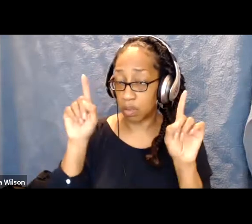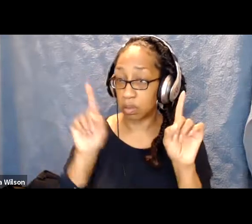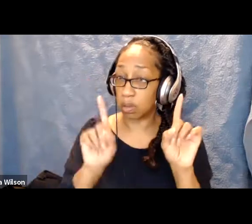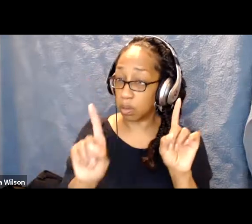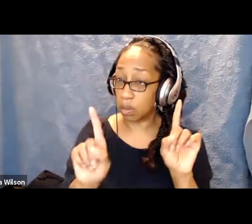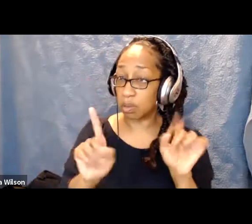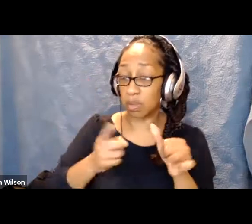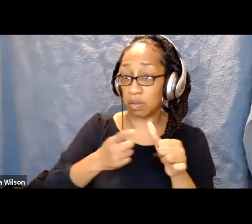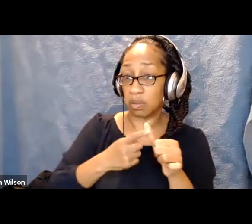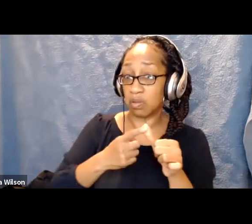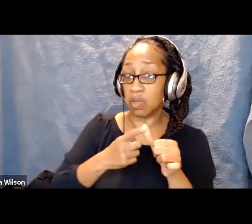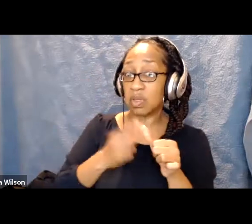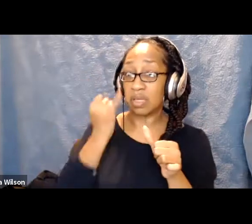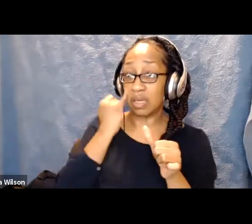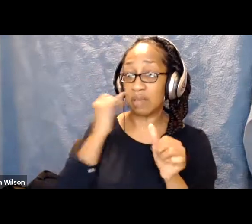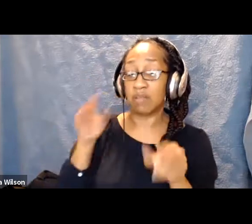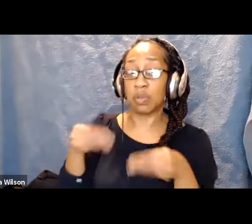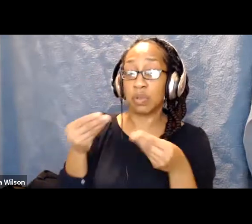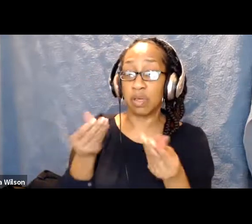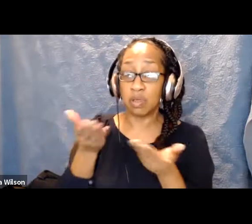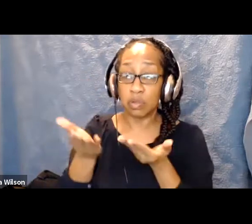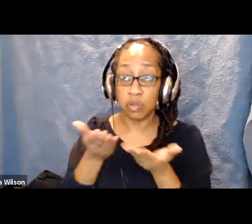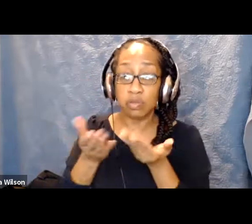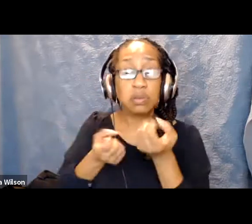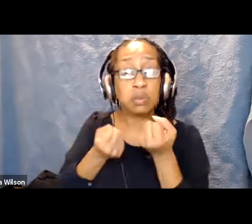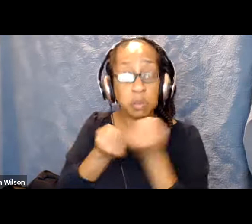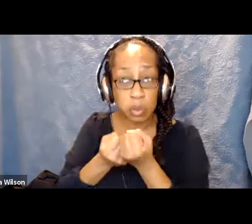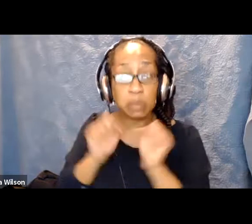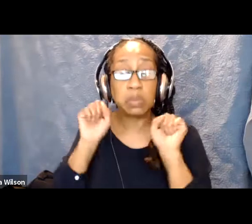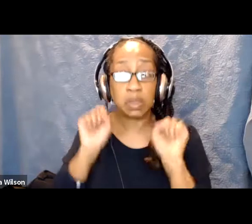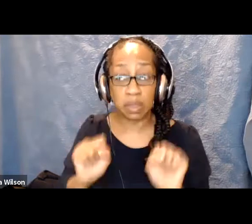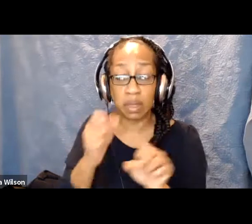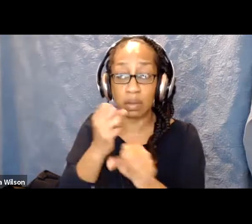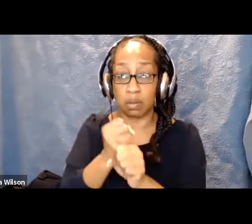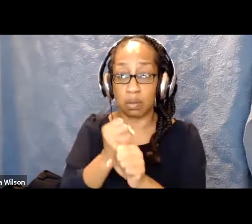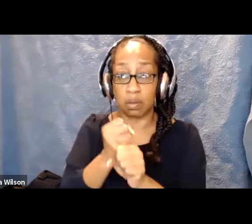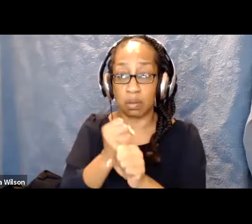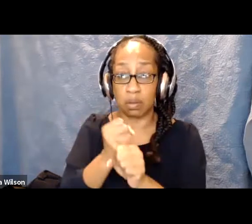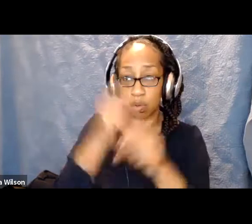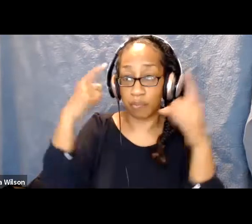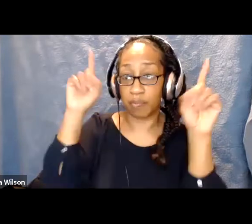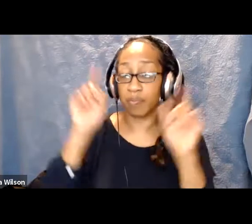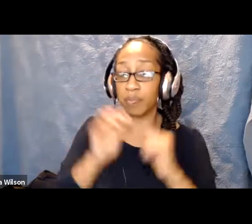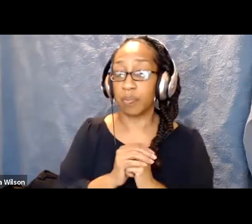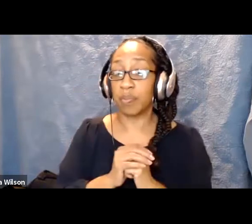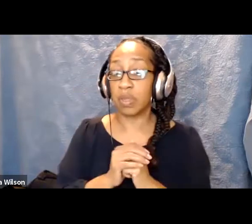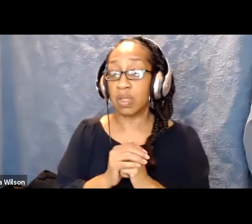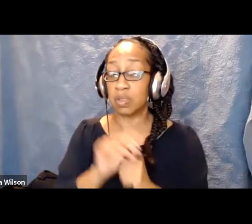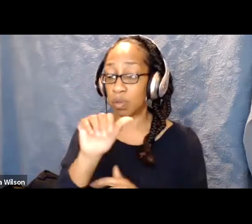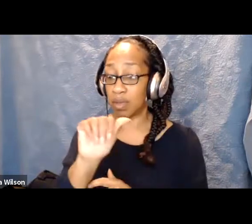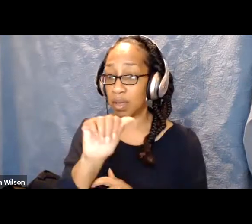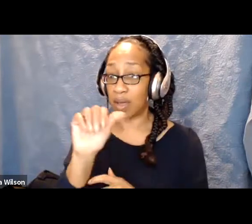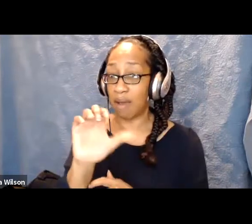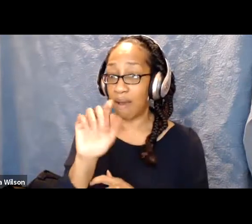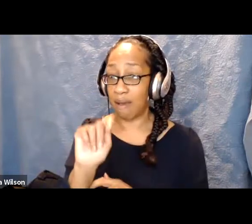the necessary services and supports. The amendments to the Act made by